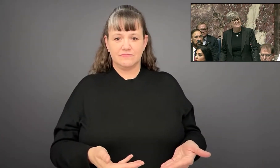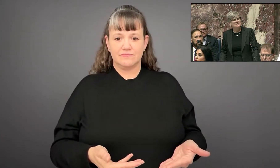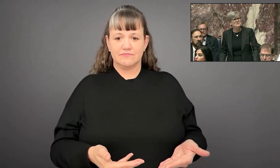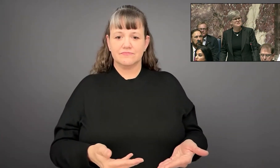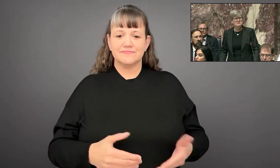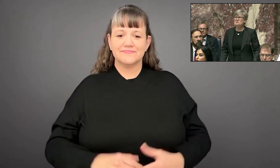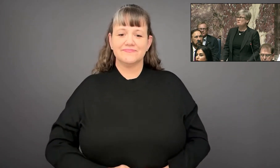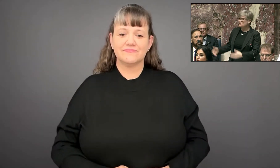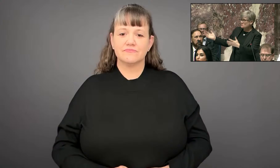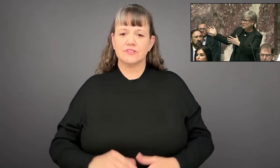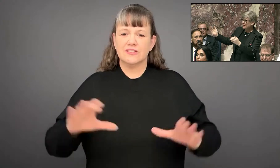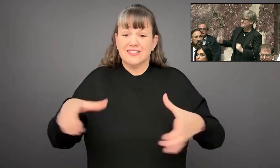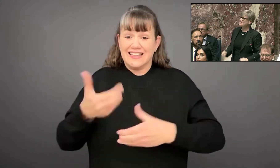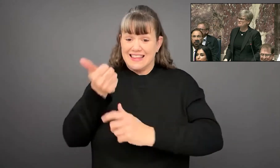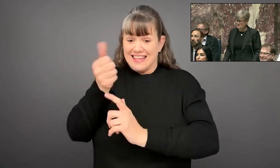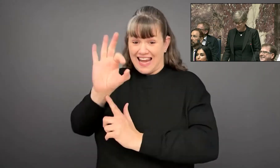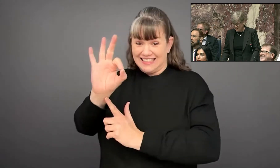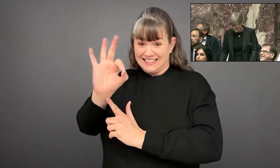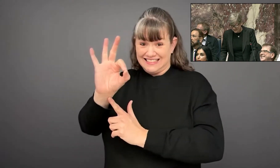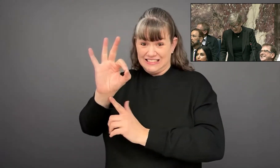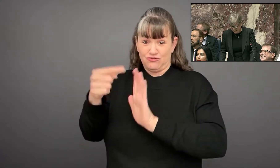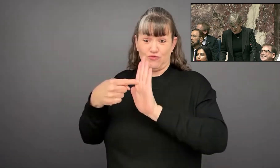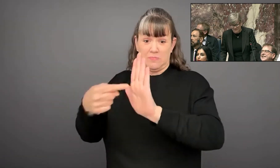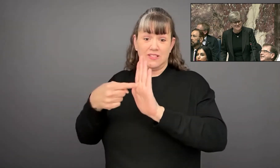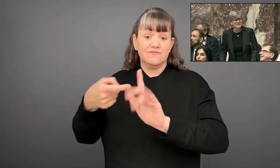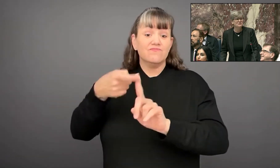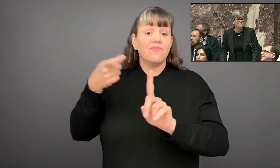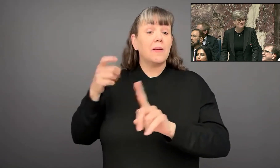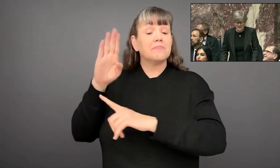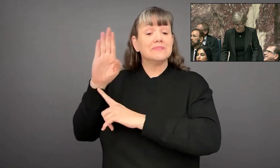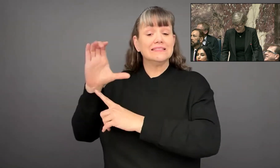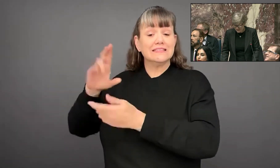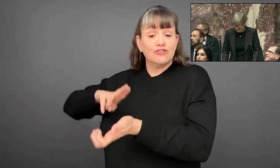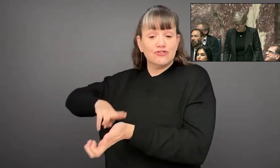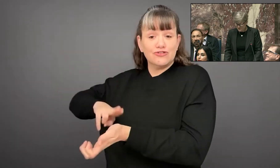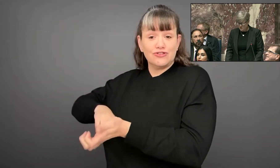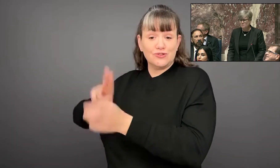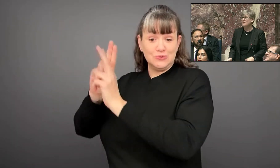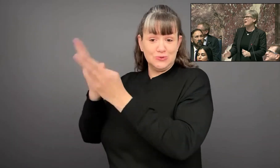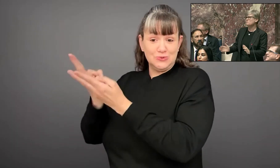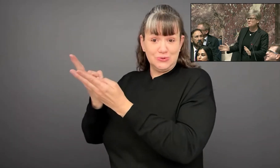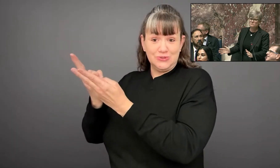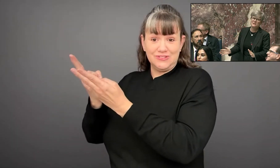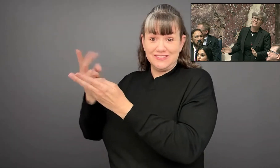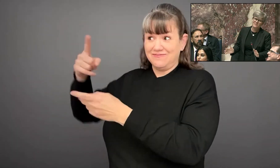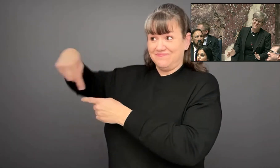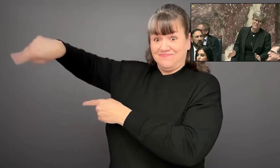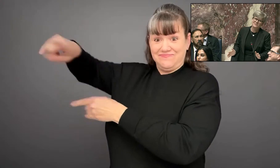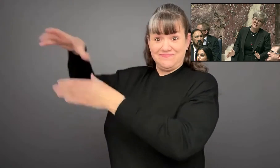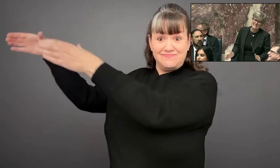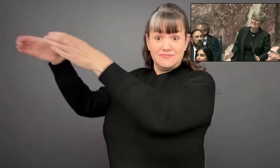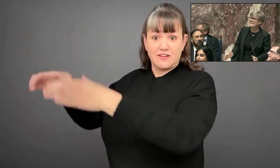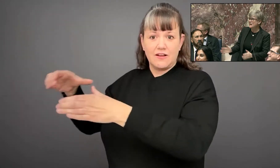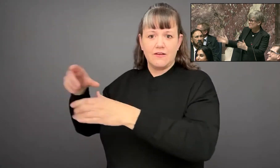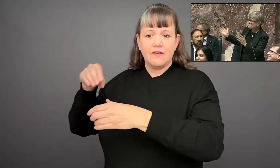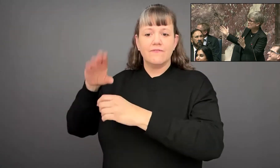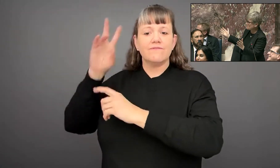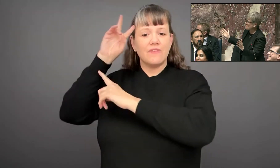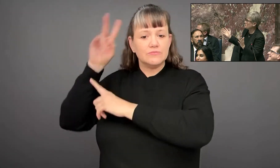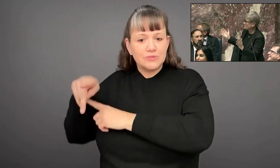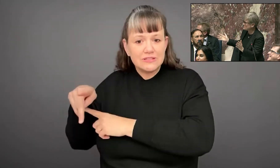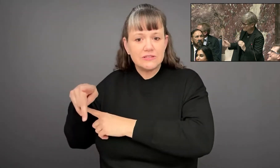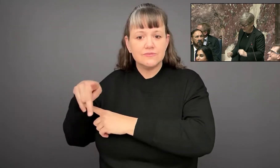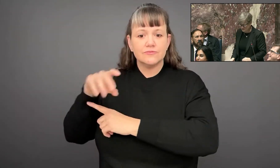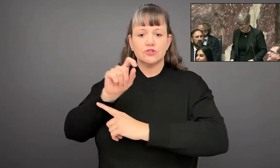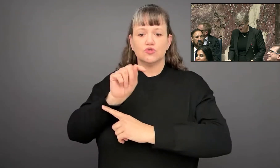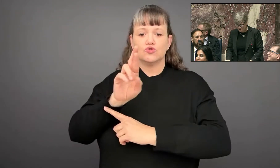from the BC Nurses Union who are joining us in the North Gallery today. And this includes Vice President Tristan Newby. I won't read the other 18 names, but you